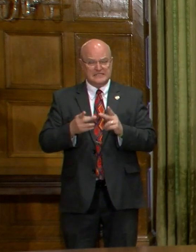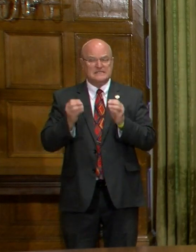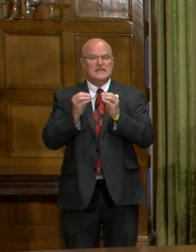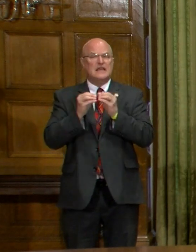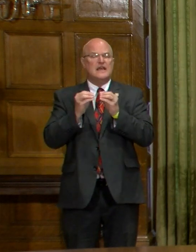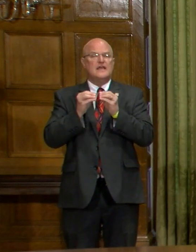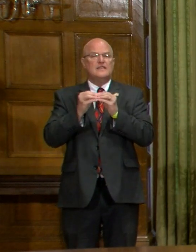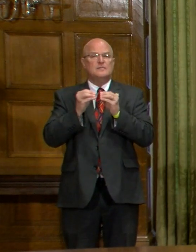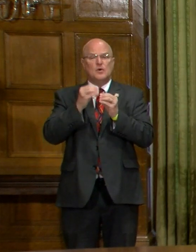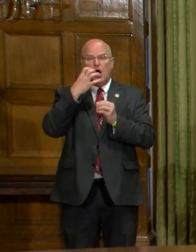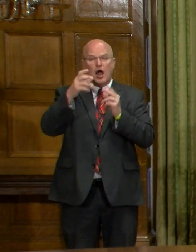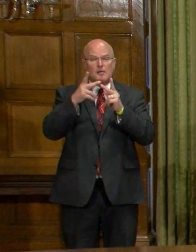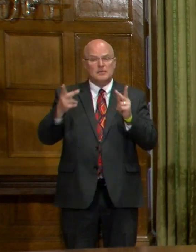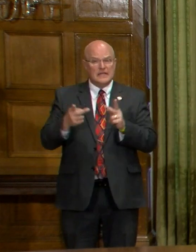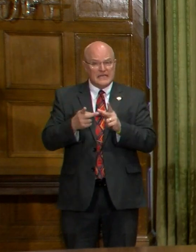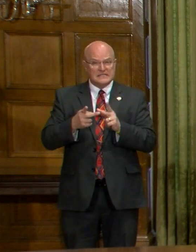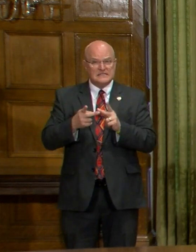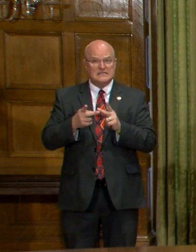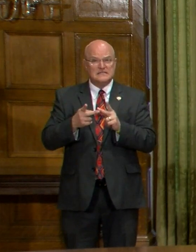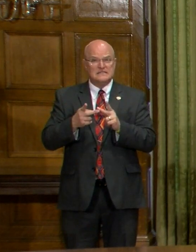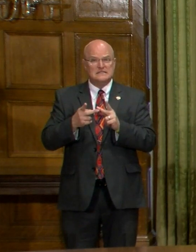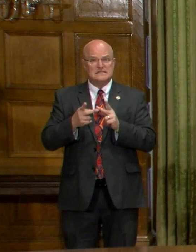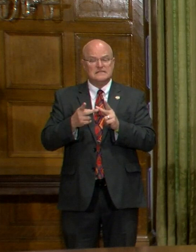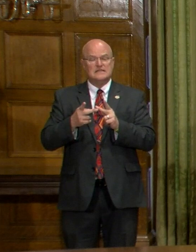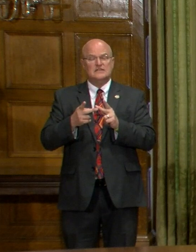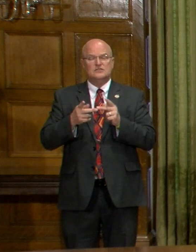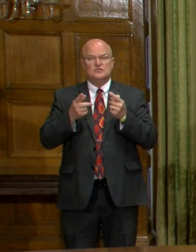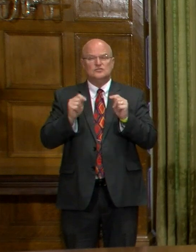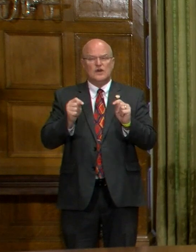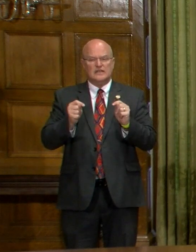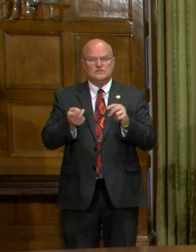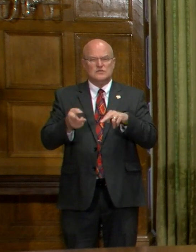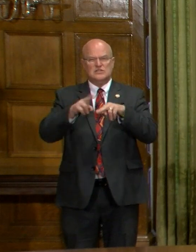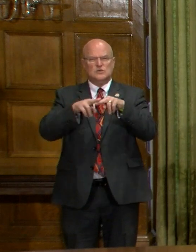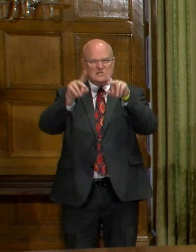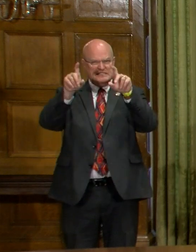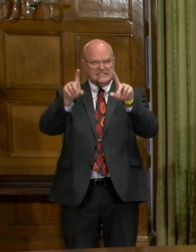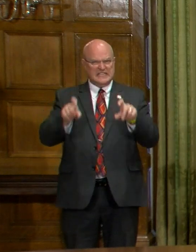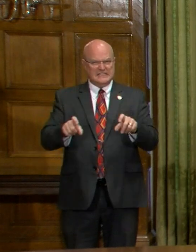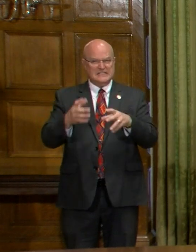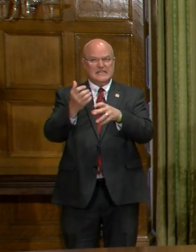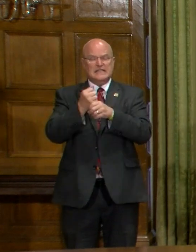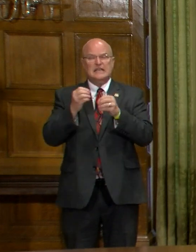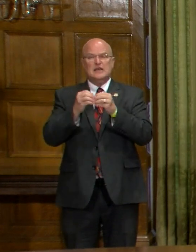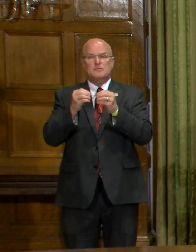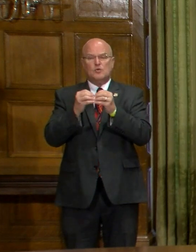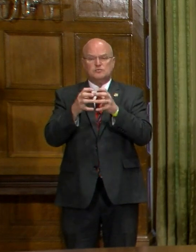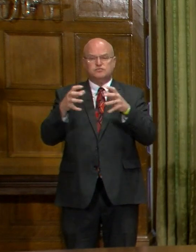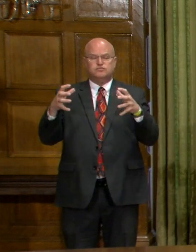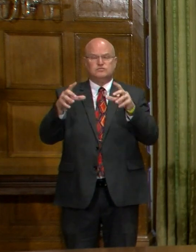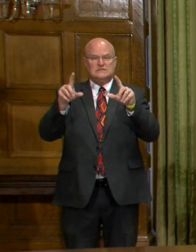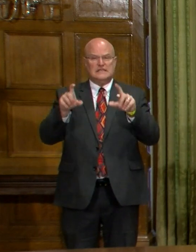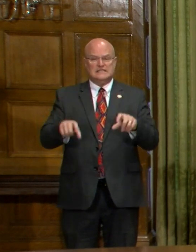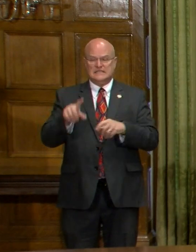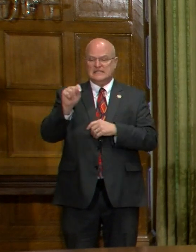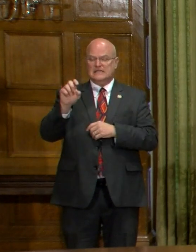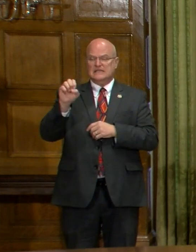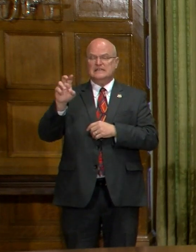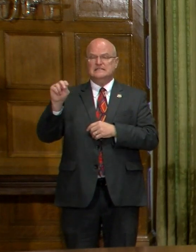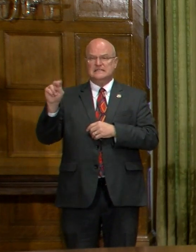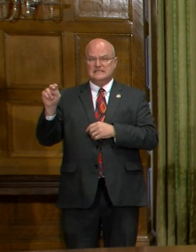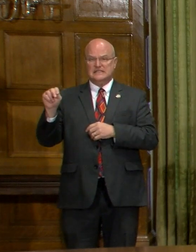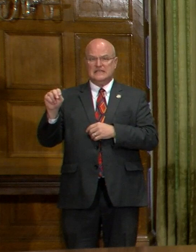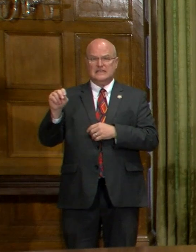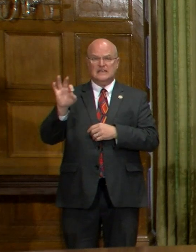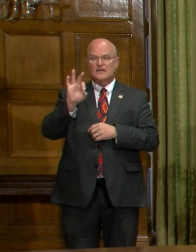the more hot spots you have, you try to increase your testing and get more capacity. Tennessee, Florida,